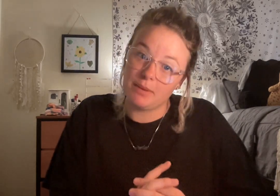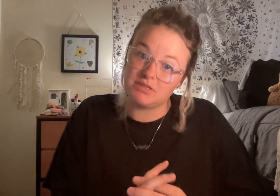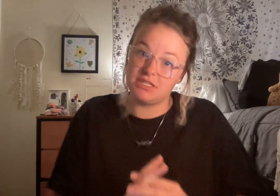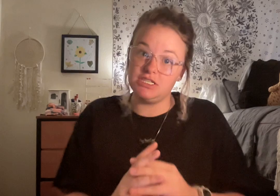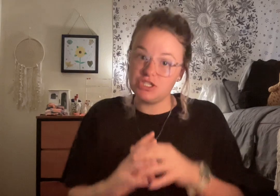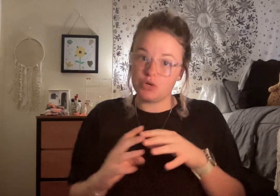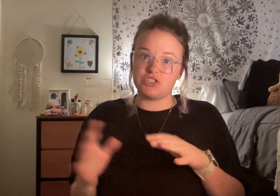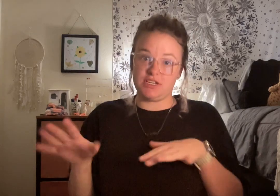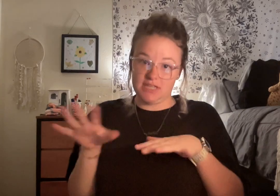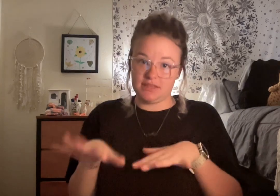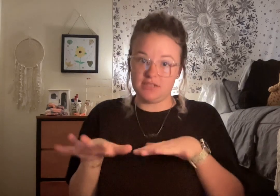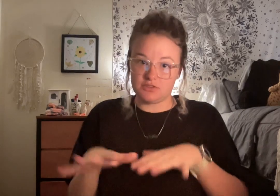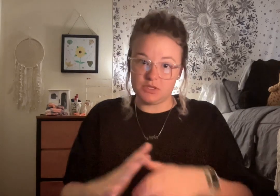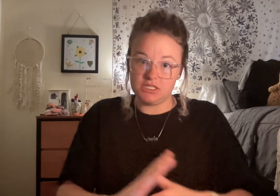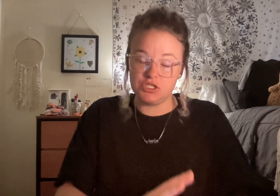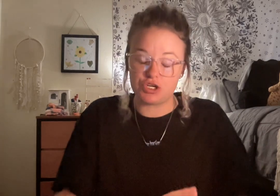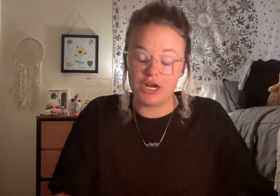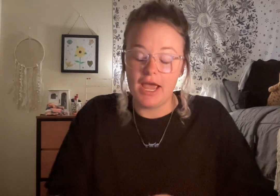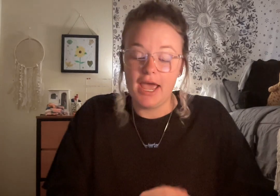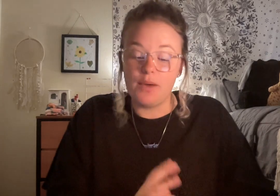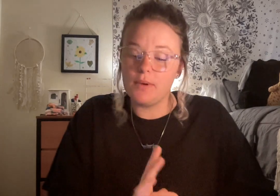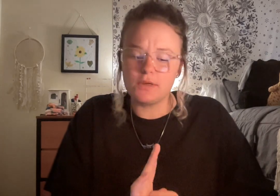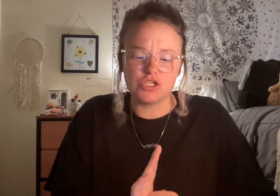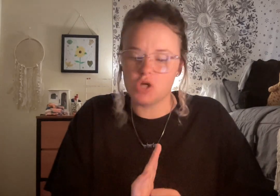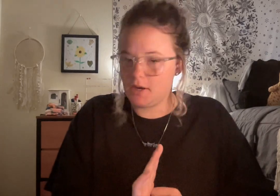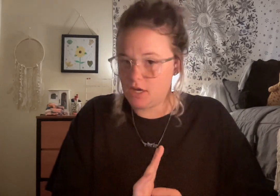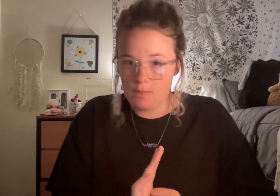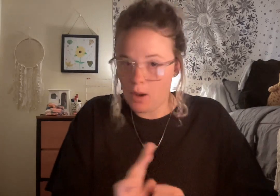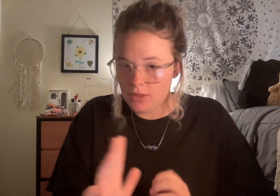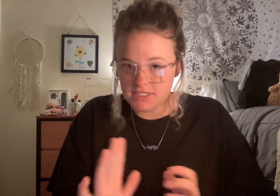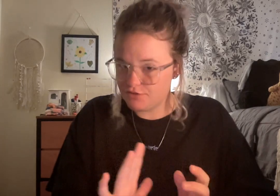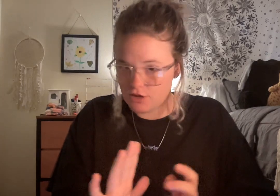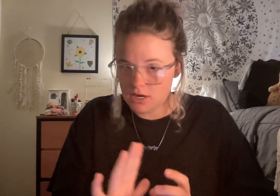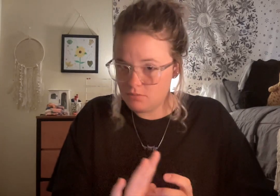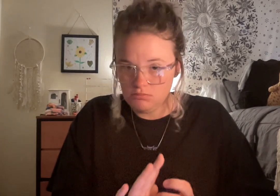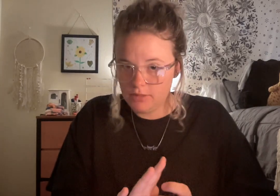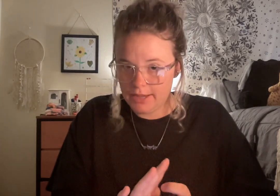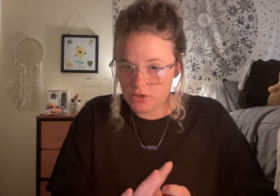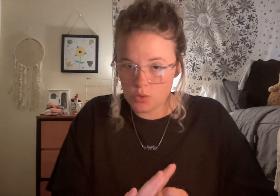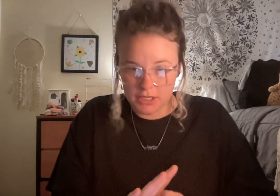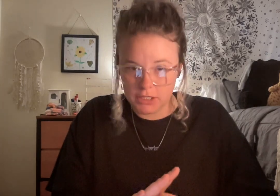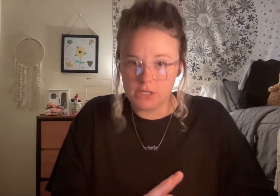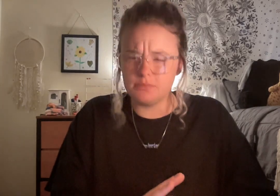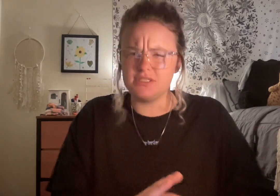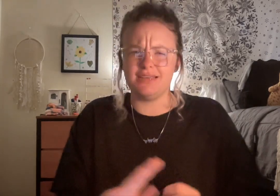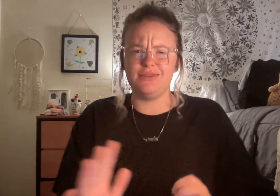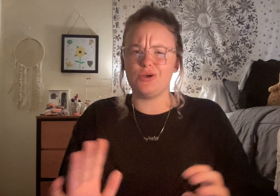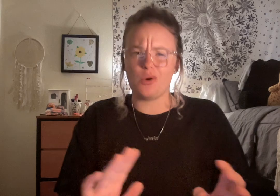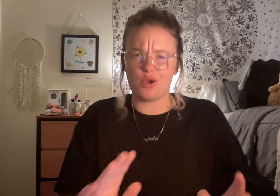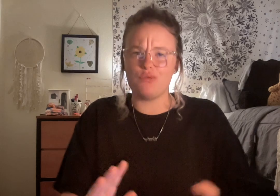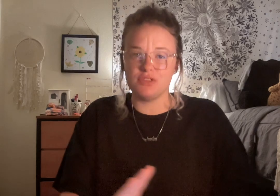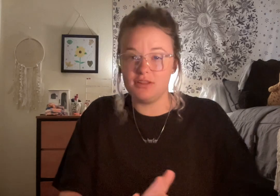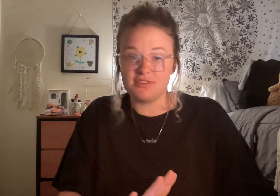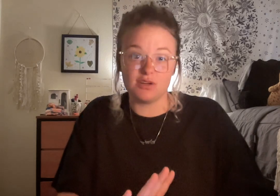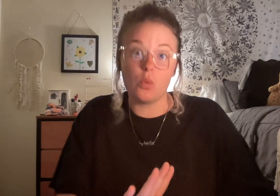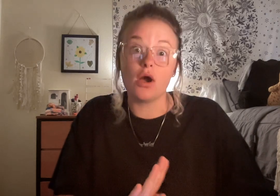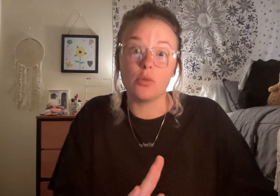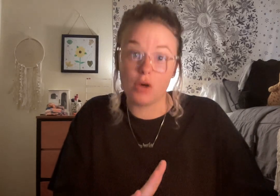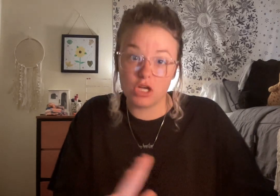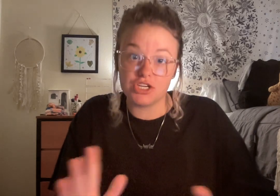to the teacher, which I sat at the desk with the teacher, and we were just talking about like different like curriculums and going over the lesson and what her project,